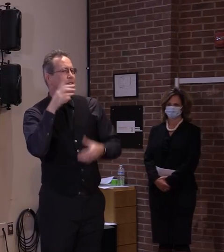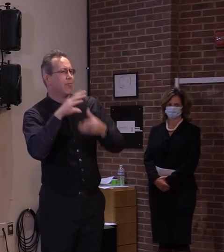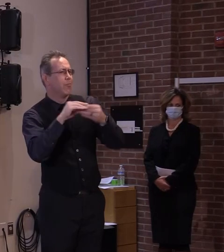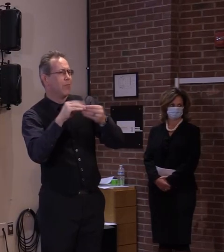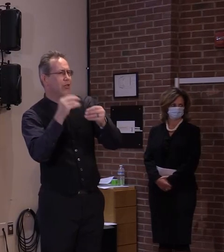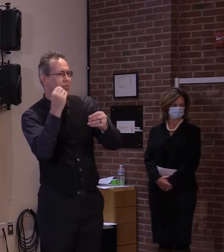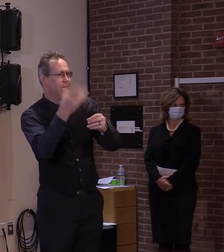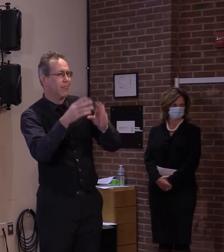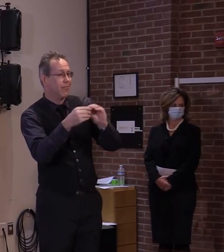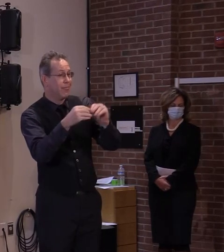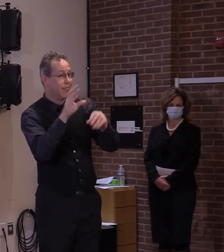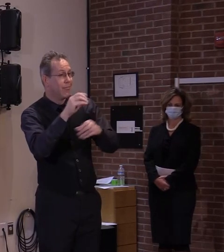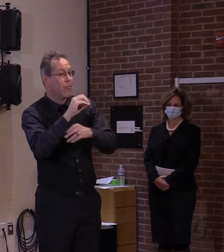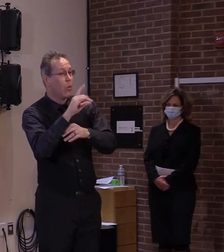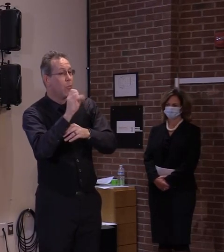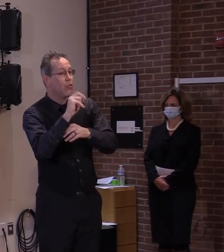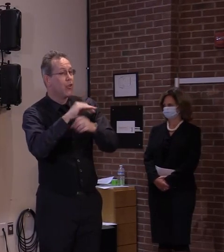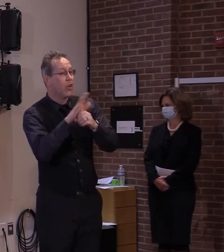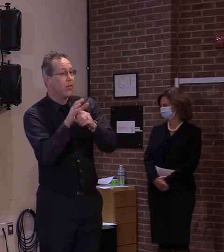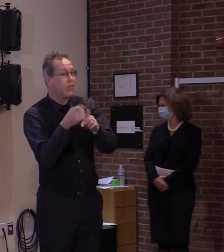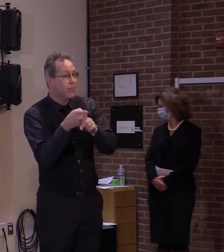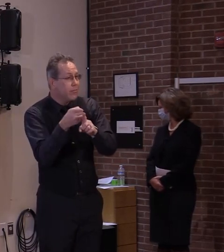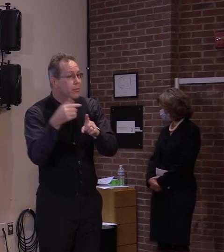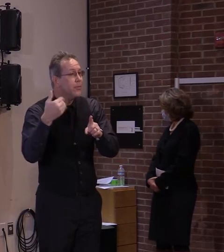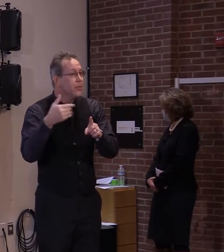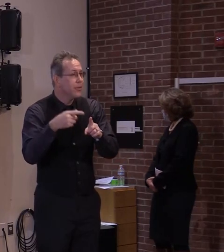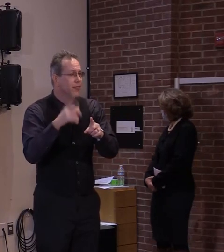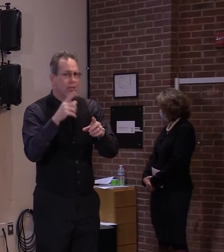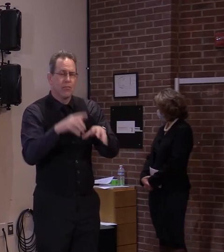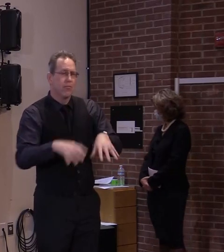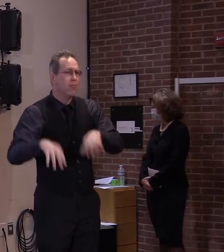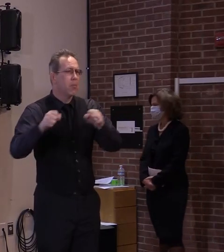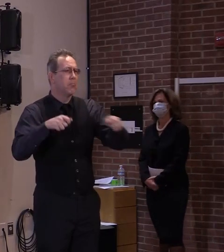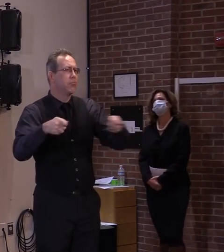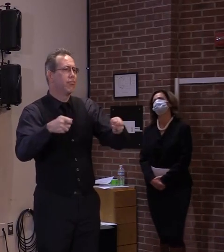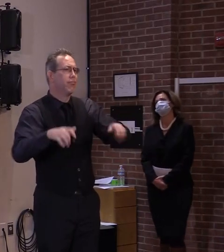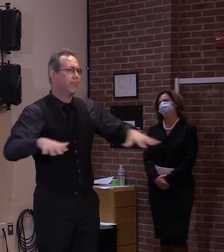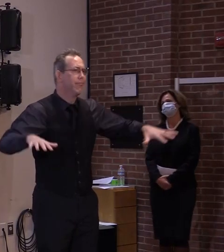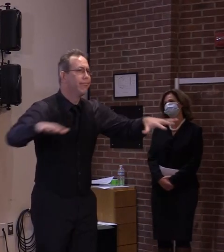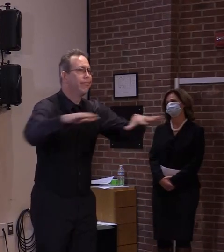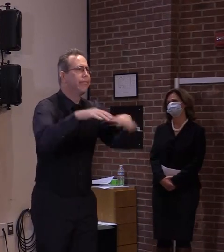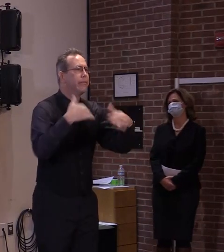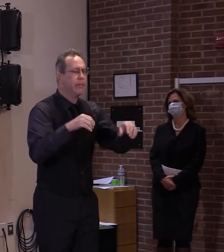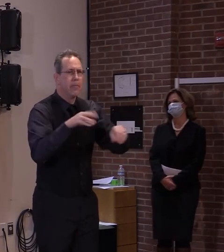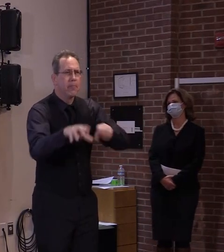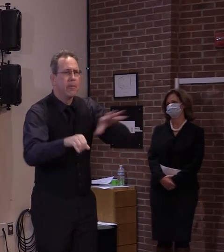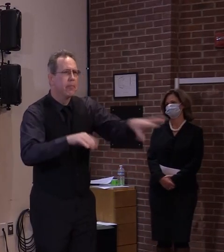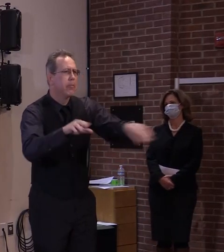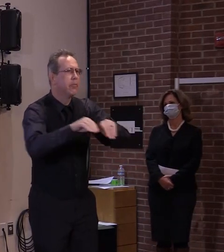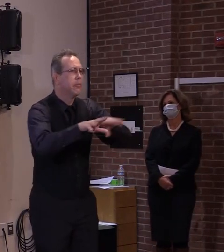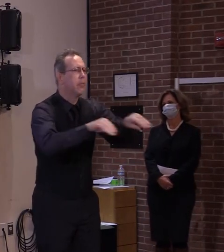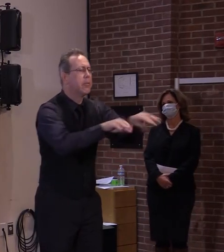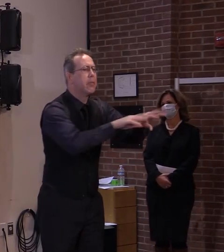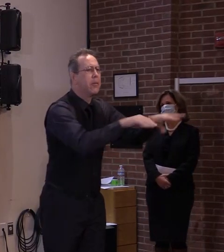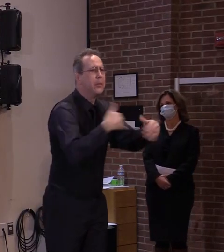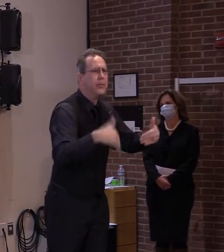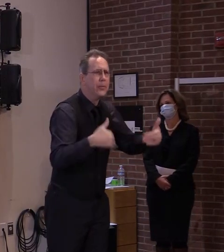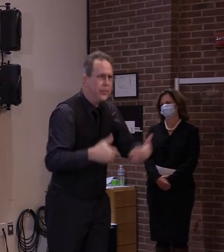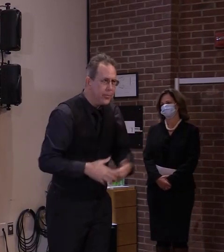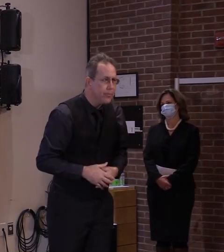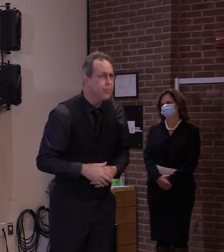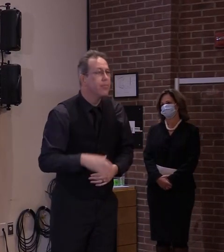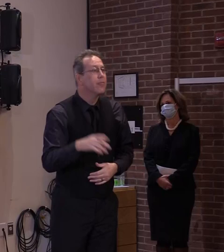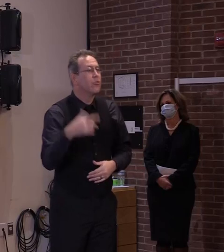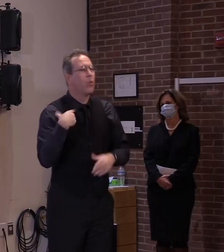the CDC, the dominant variant in the United States. You'll see here a chart that shows the CDC modeling that was